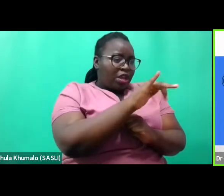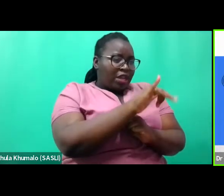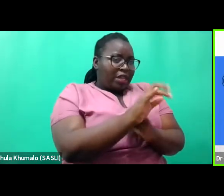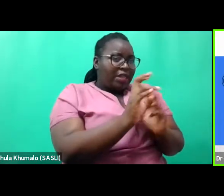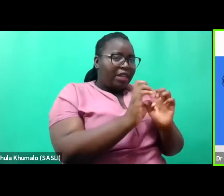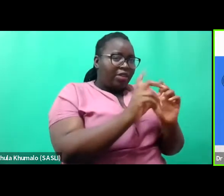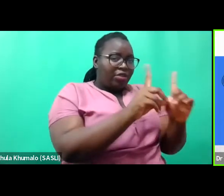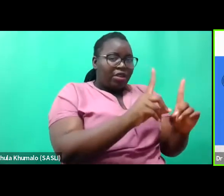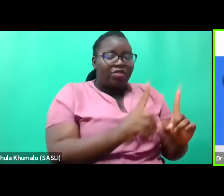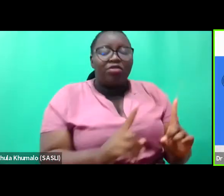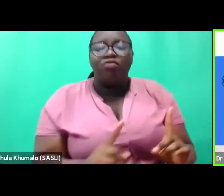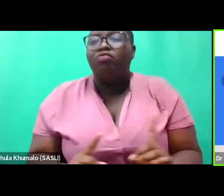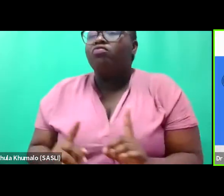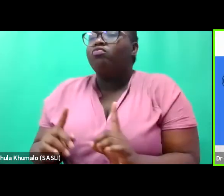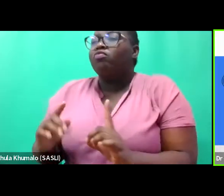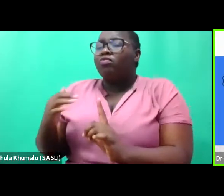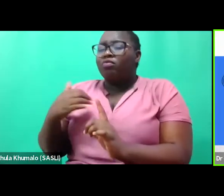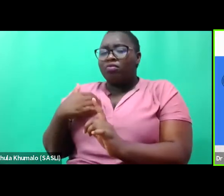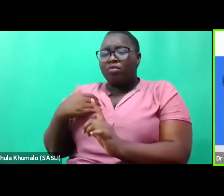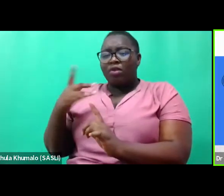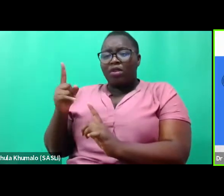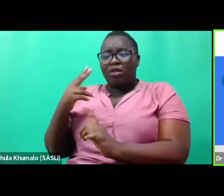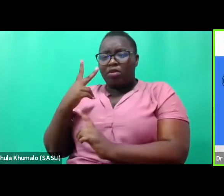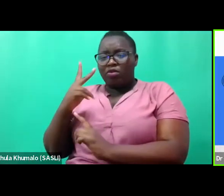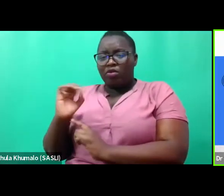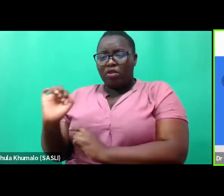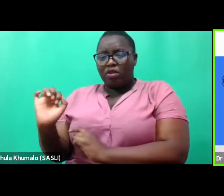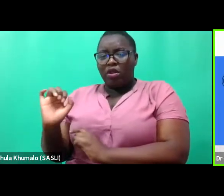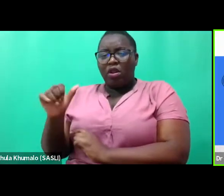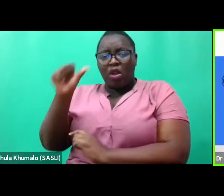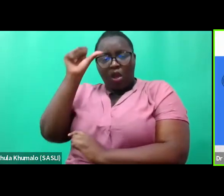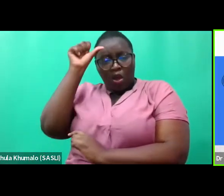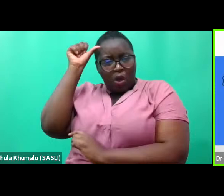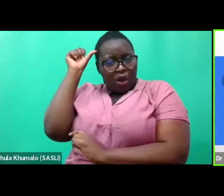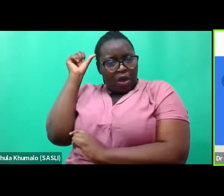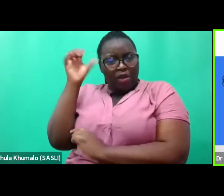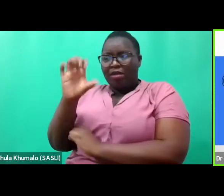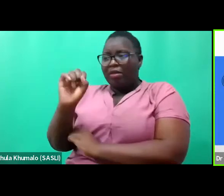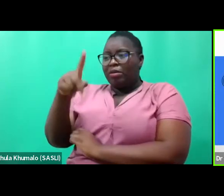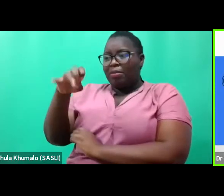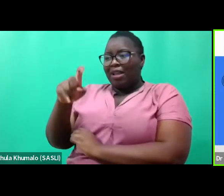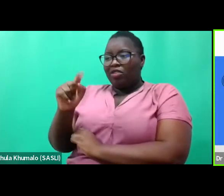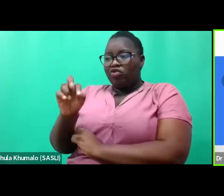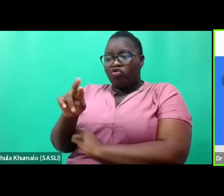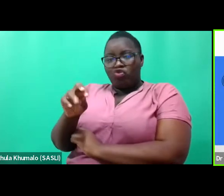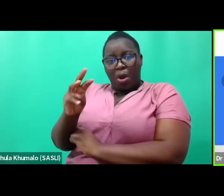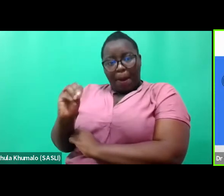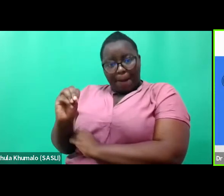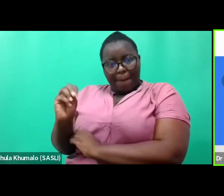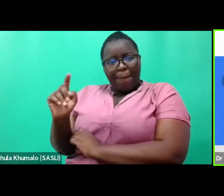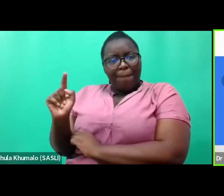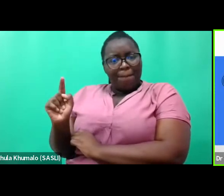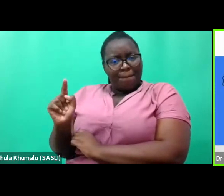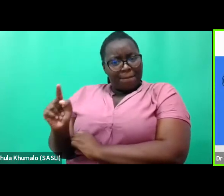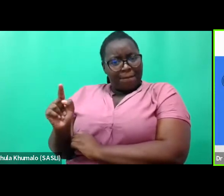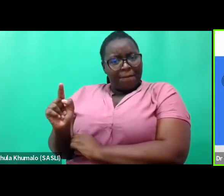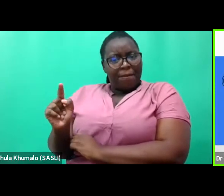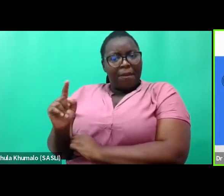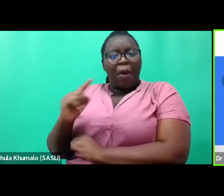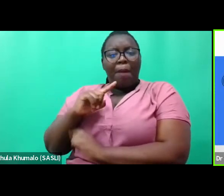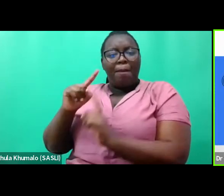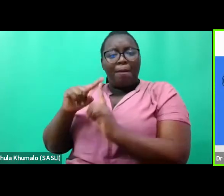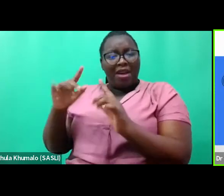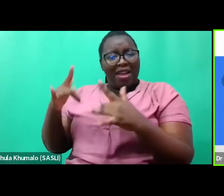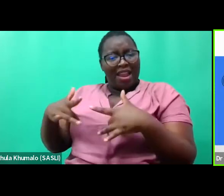So I was diagnosed early on the autistic spectrum at 5. So throughout my life, I've